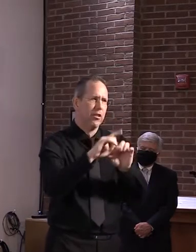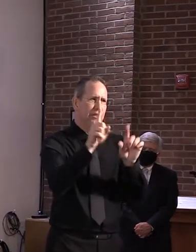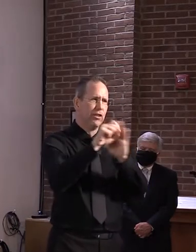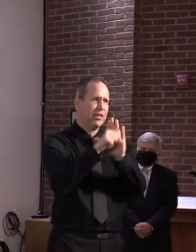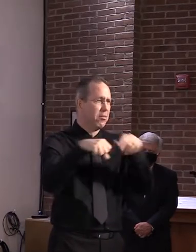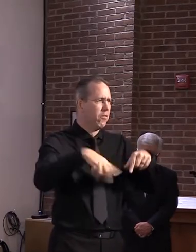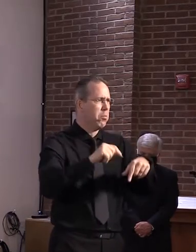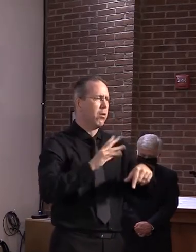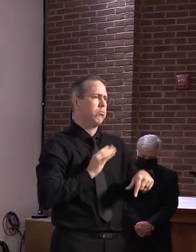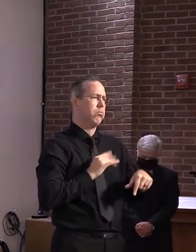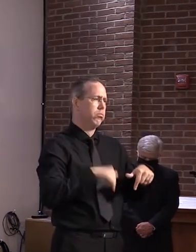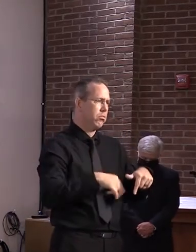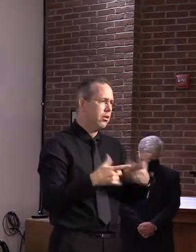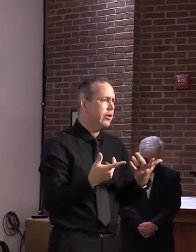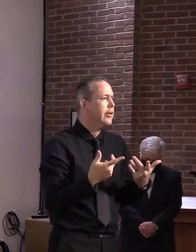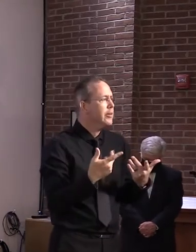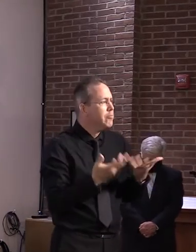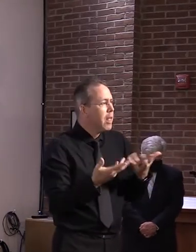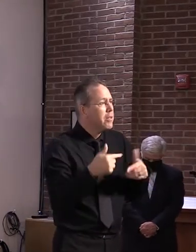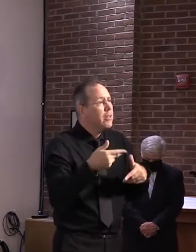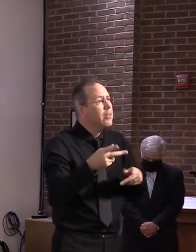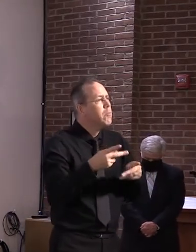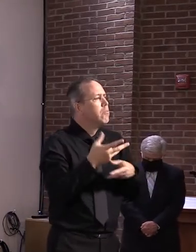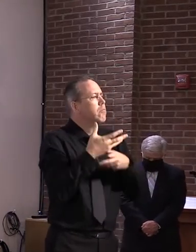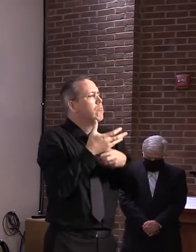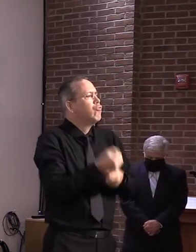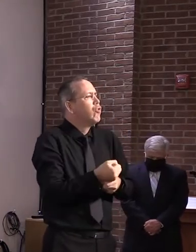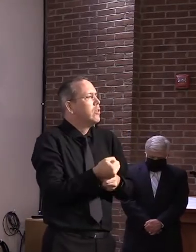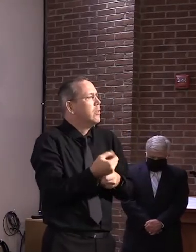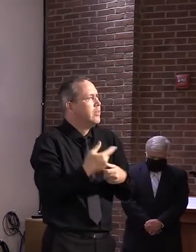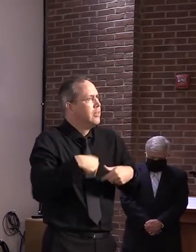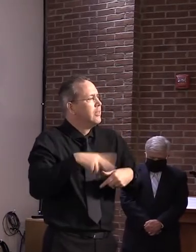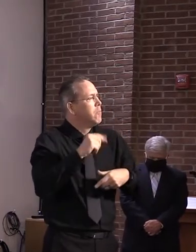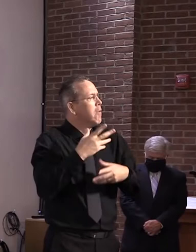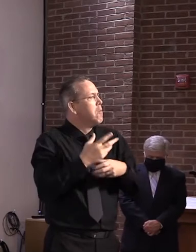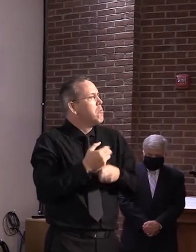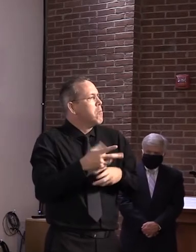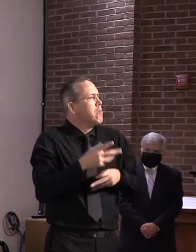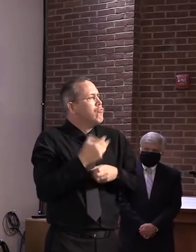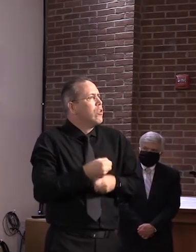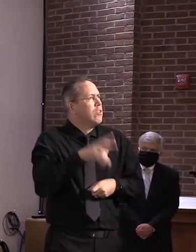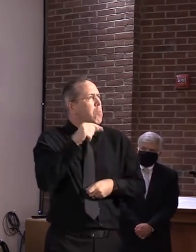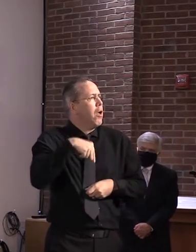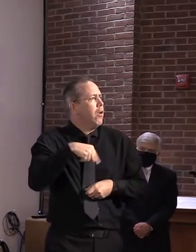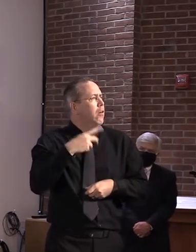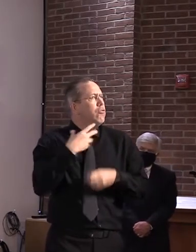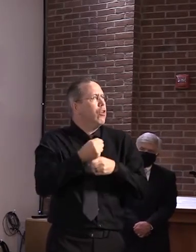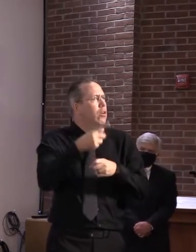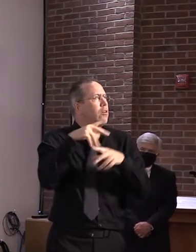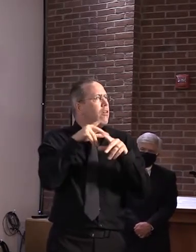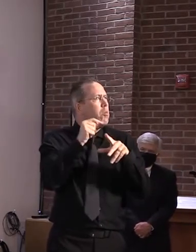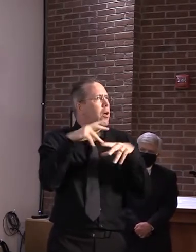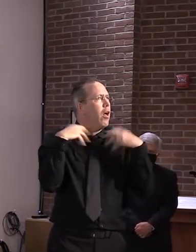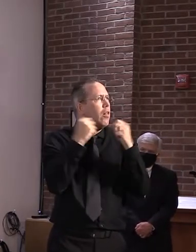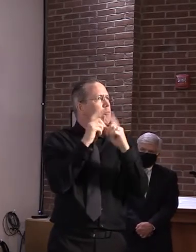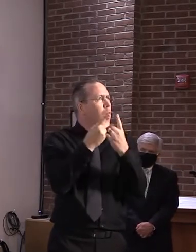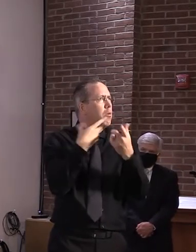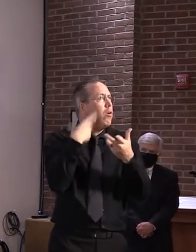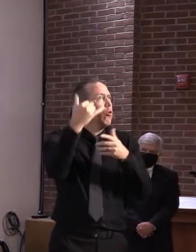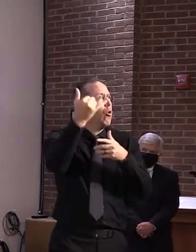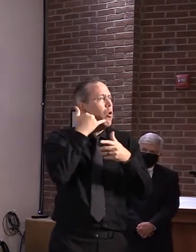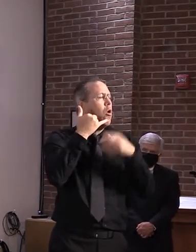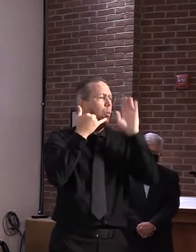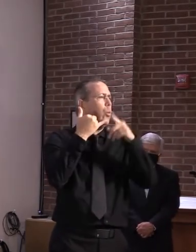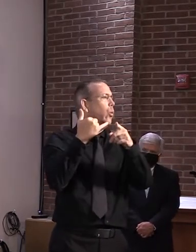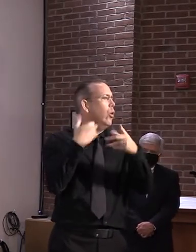with people but having them understand why we're calling and what we're talking about. And I would think that if we were having a bigger